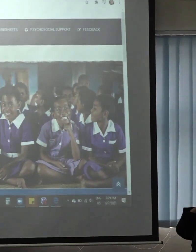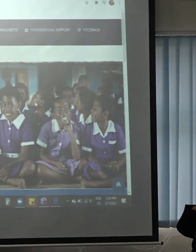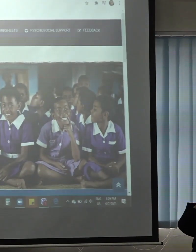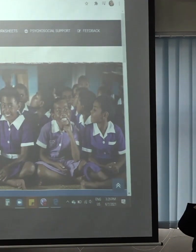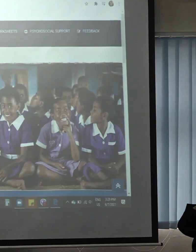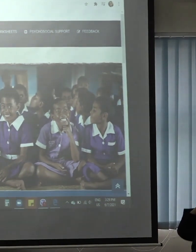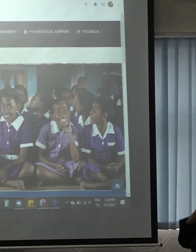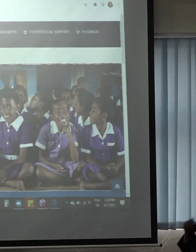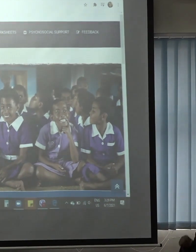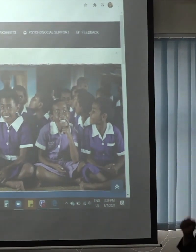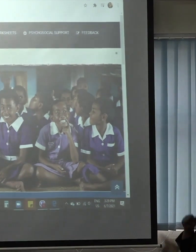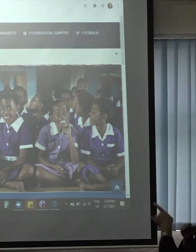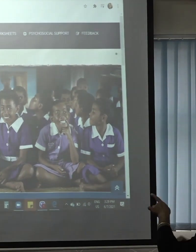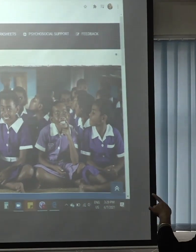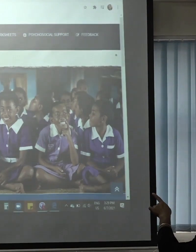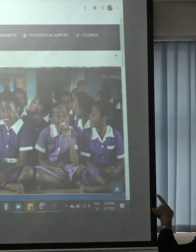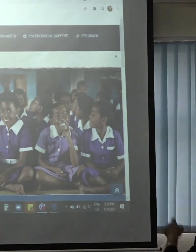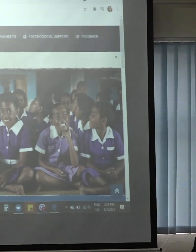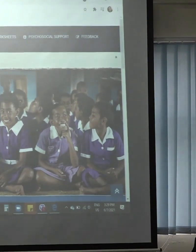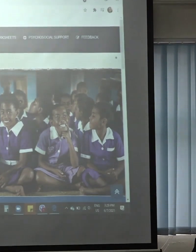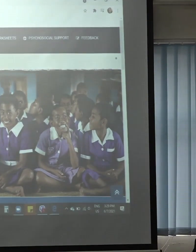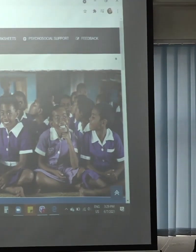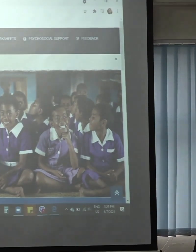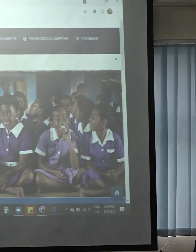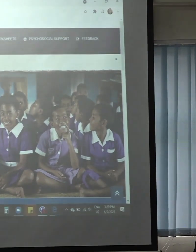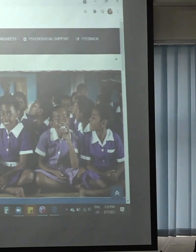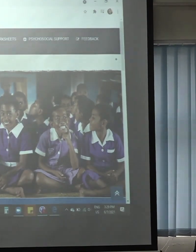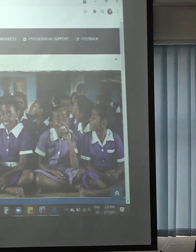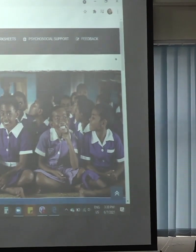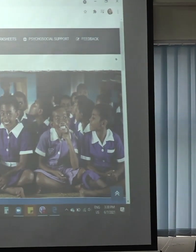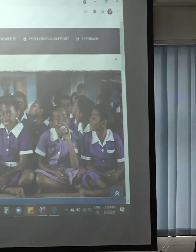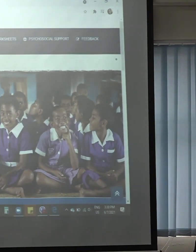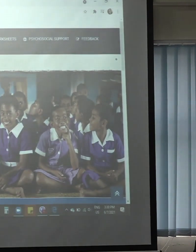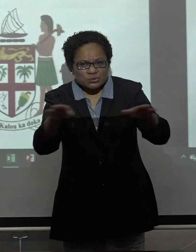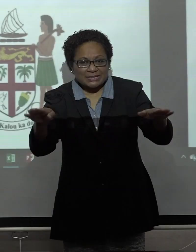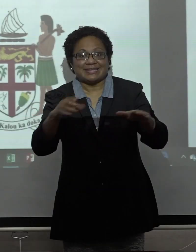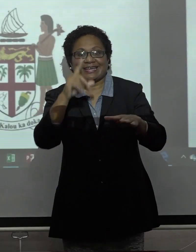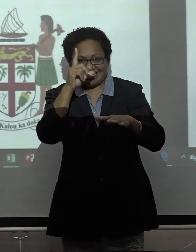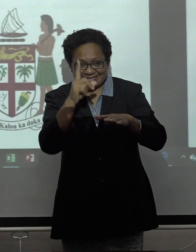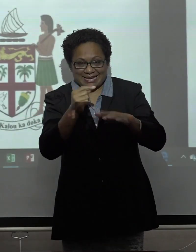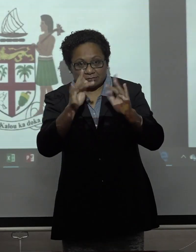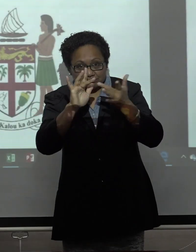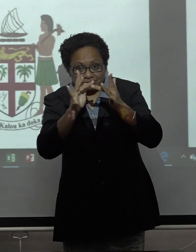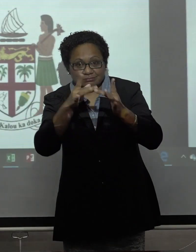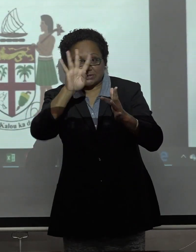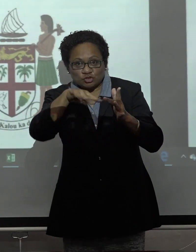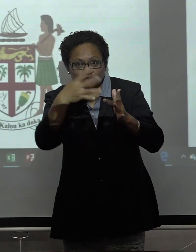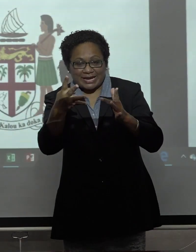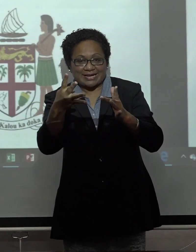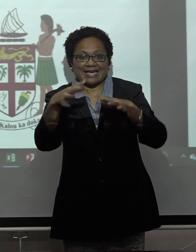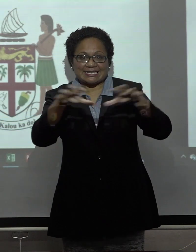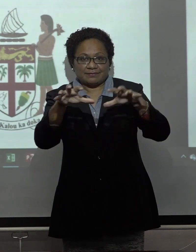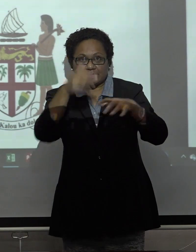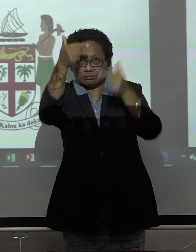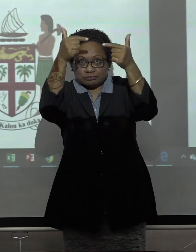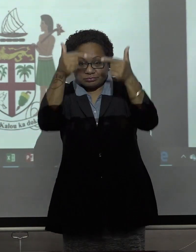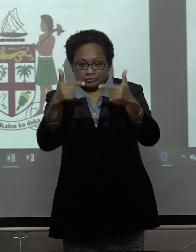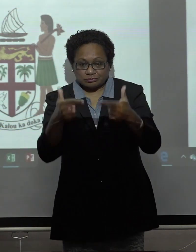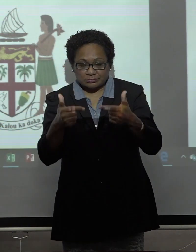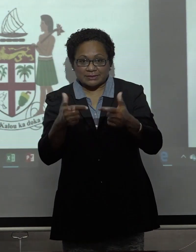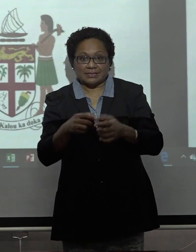students, parents, teachers, and the general public access to these materials. Those accessing these